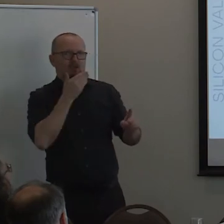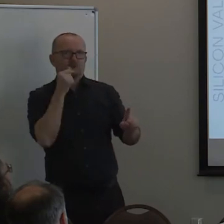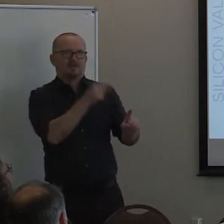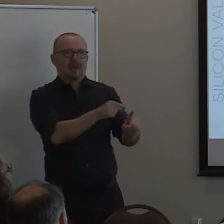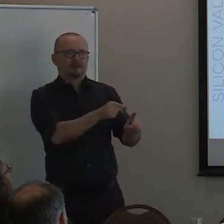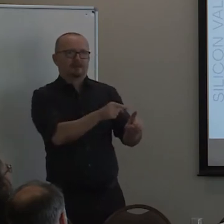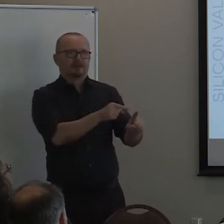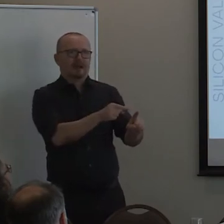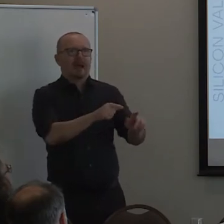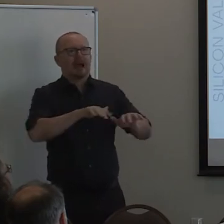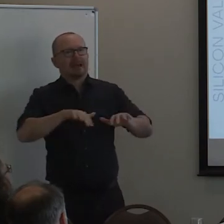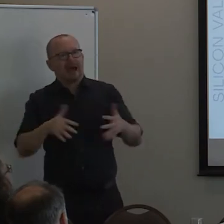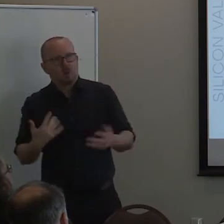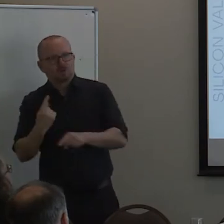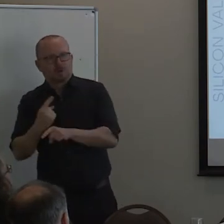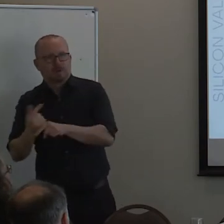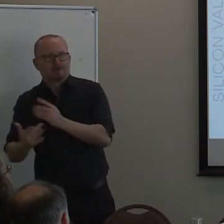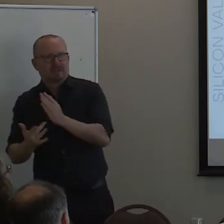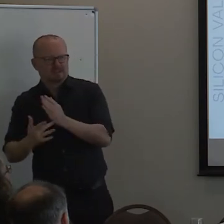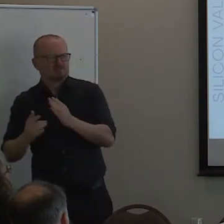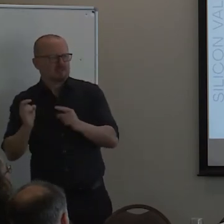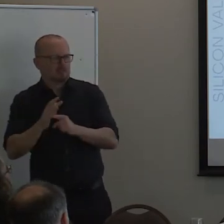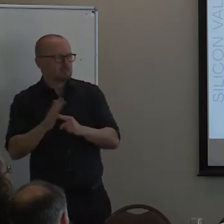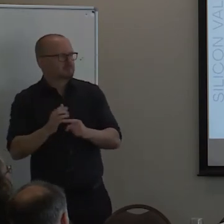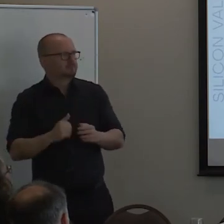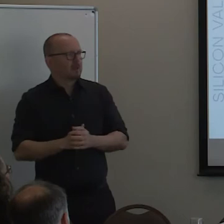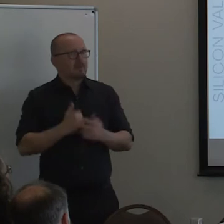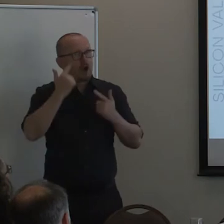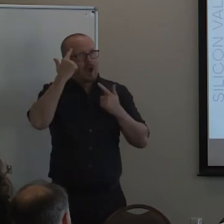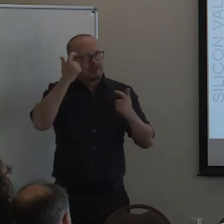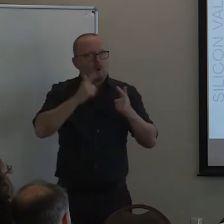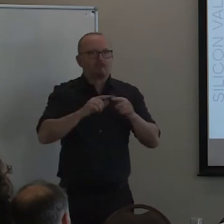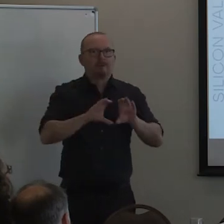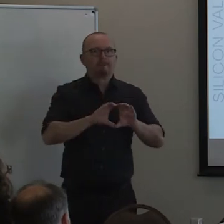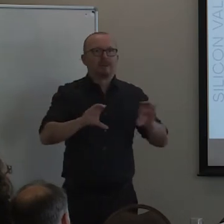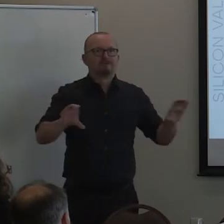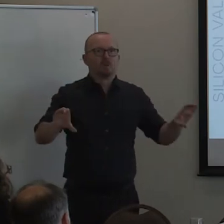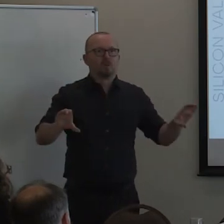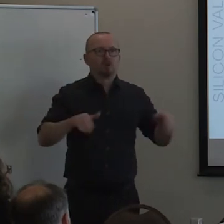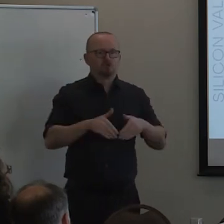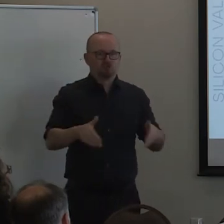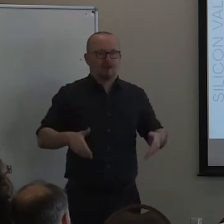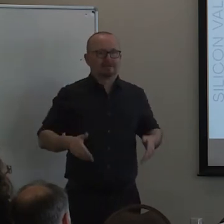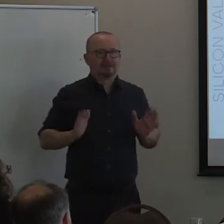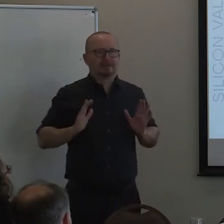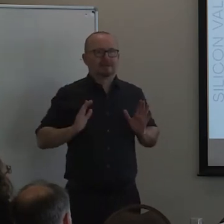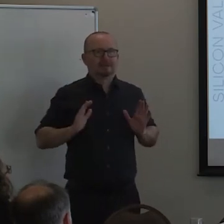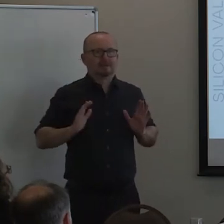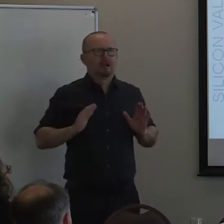about tech really matters. Specifically, there's this myth of platform neutrality, right? Platforms being social network or tech